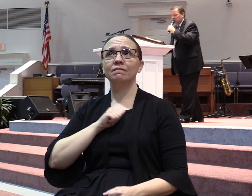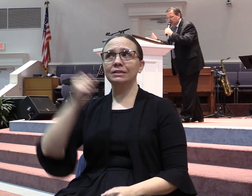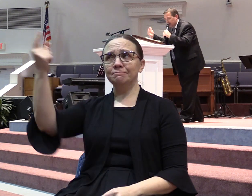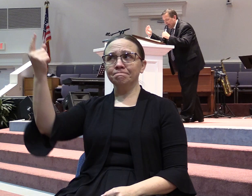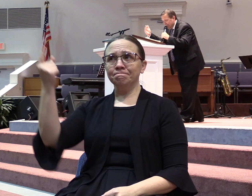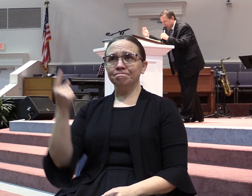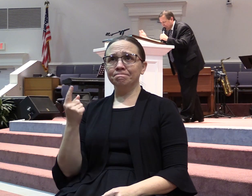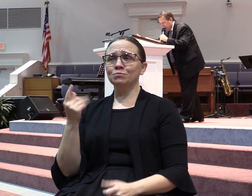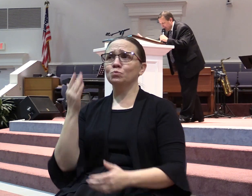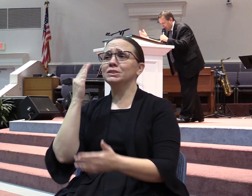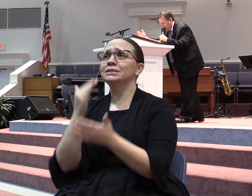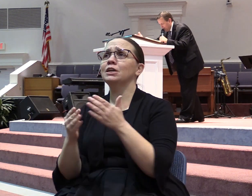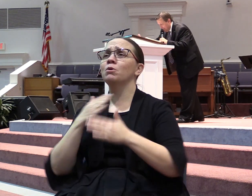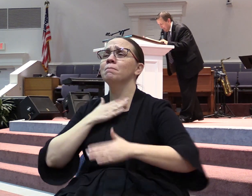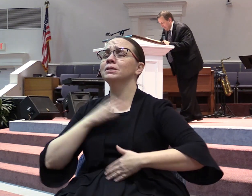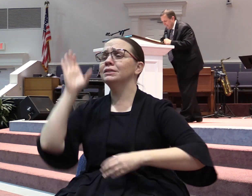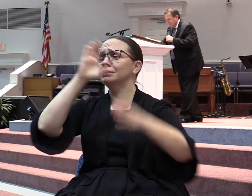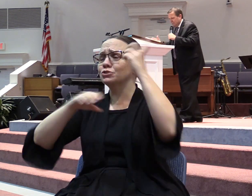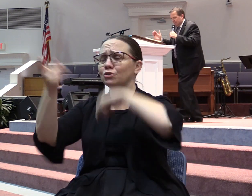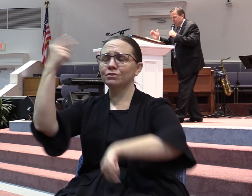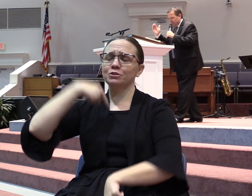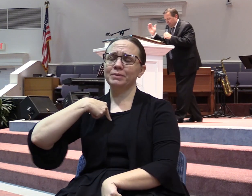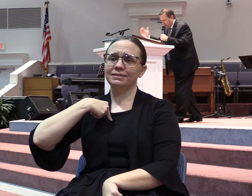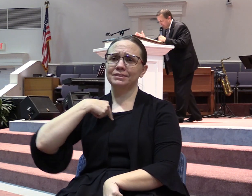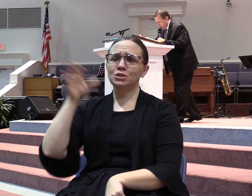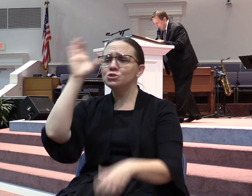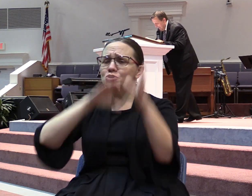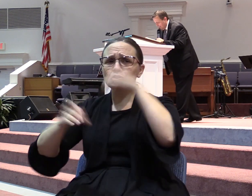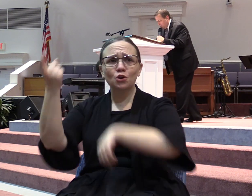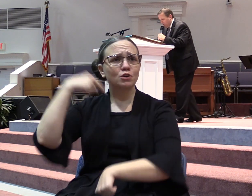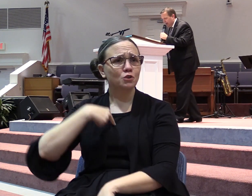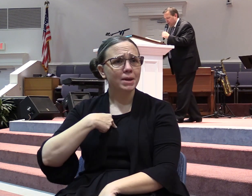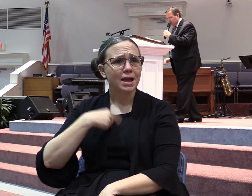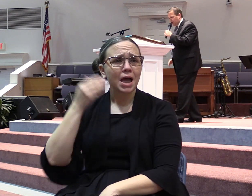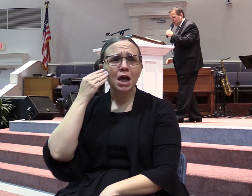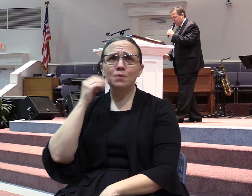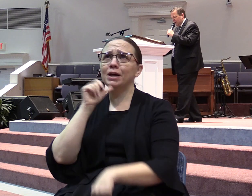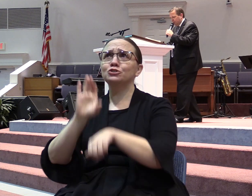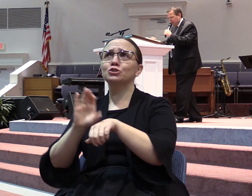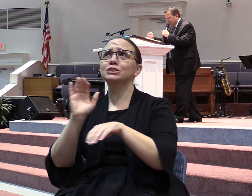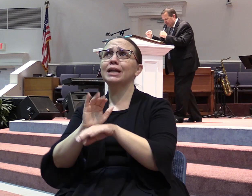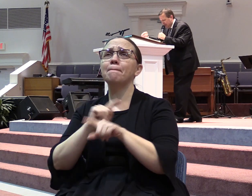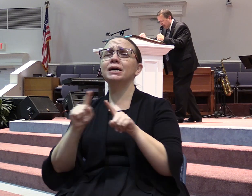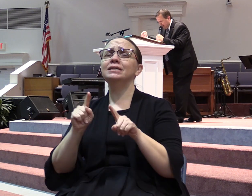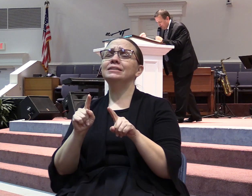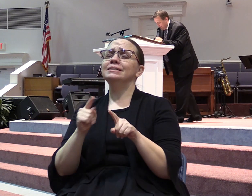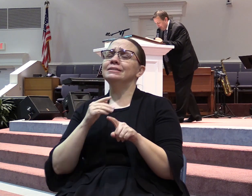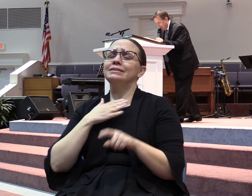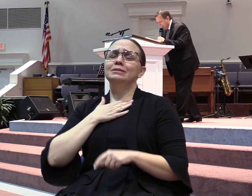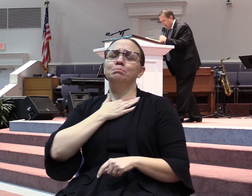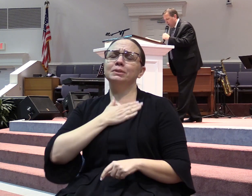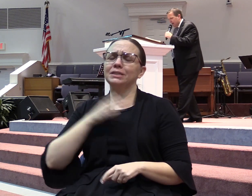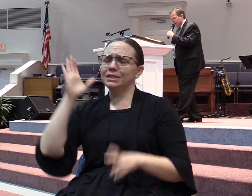in. Would somebody seek for me? Seek for me. I know I'm not in church tonight, but seek for